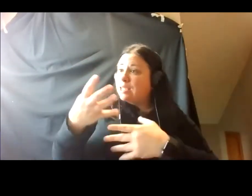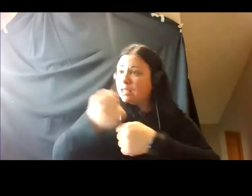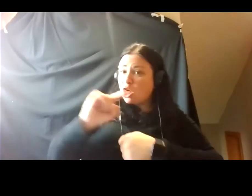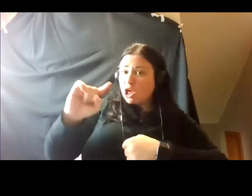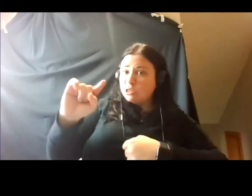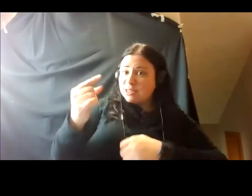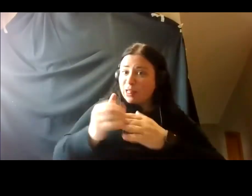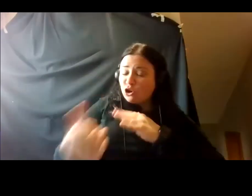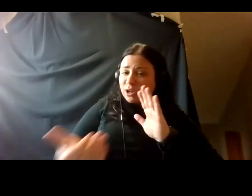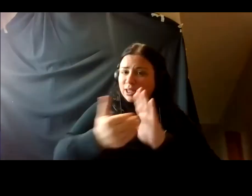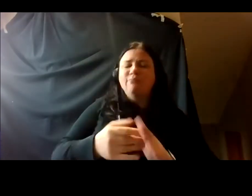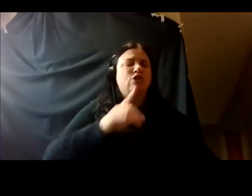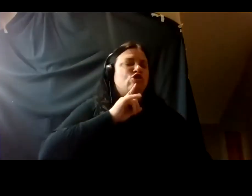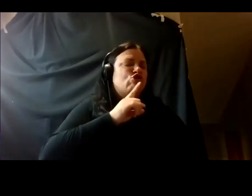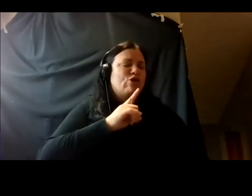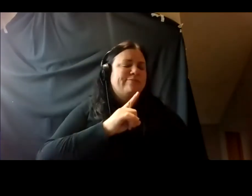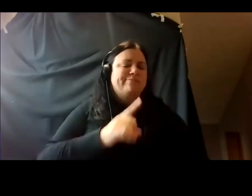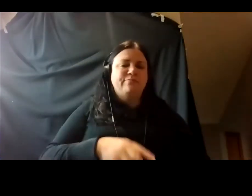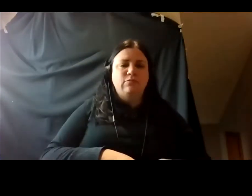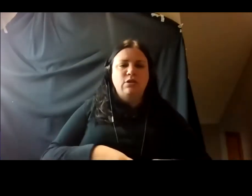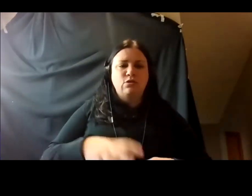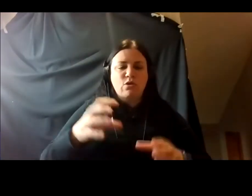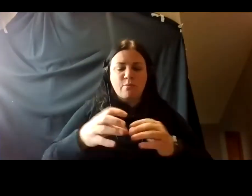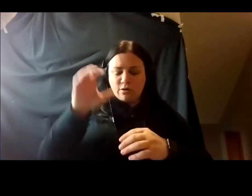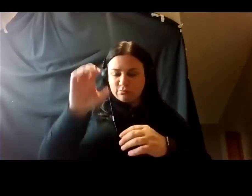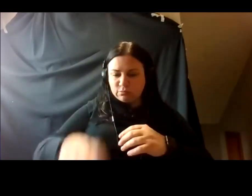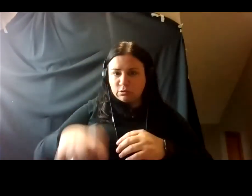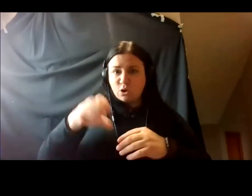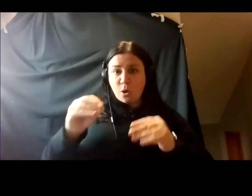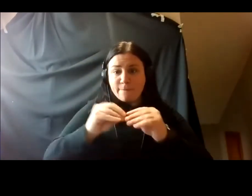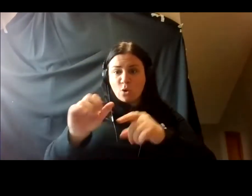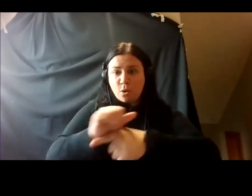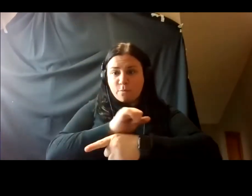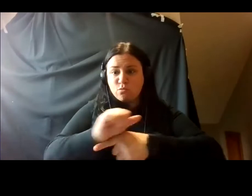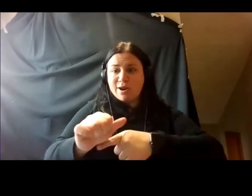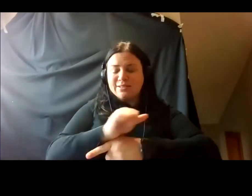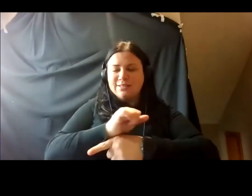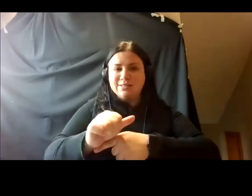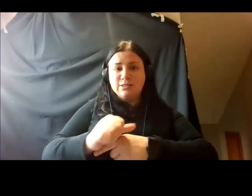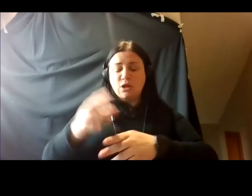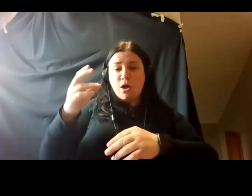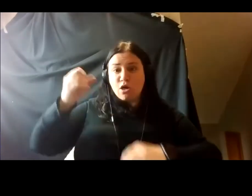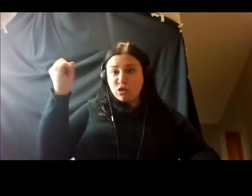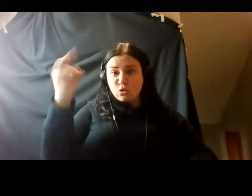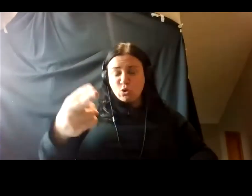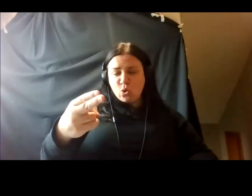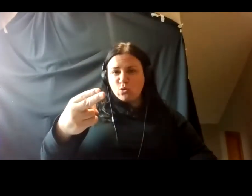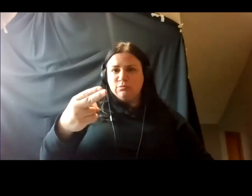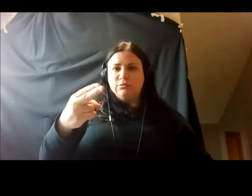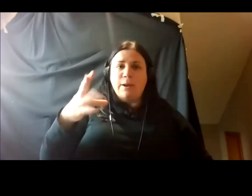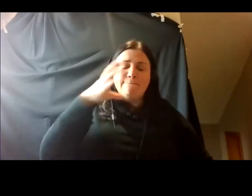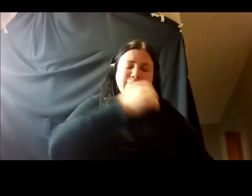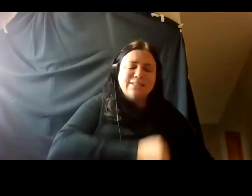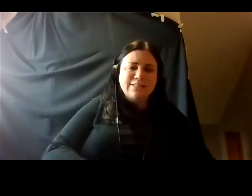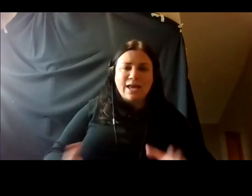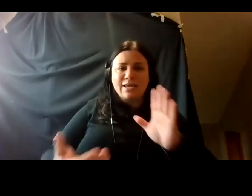sure, give me another $1, get another shot. I bounced it. This time I took a little bit more practice. I took another shot, missed it again, bounced it